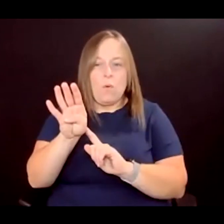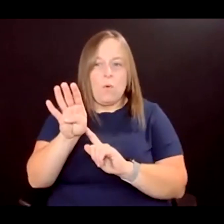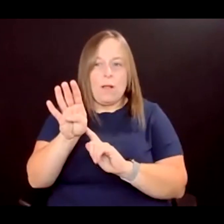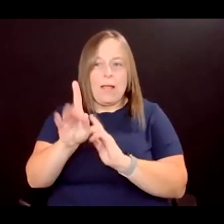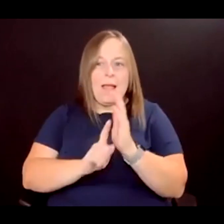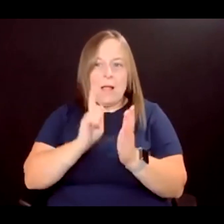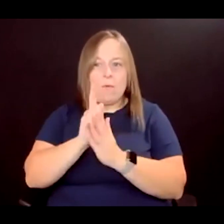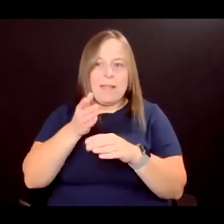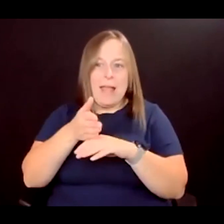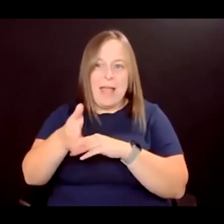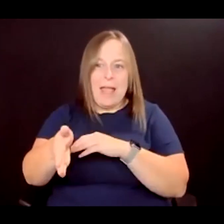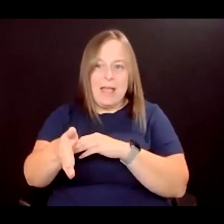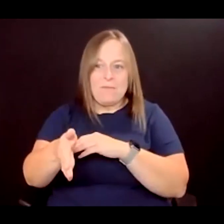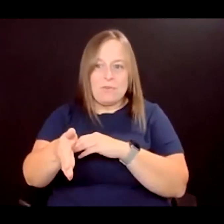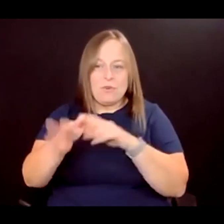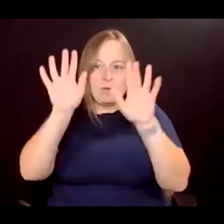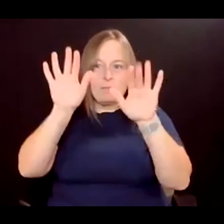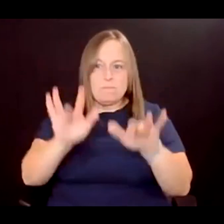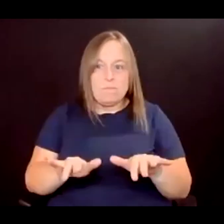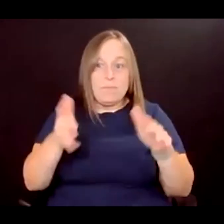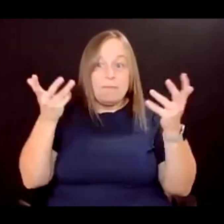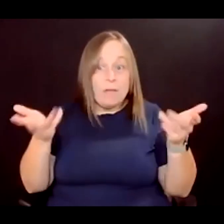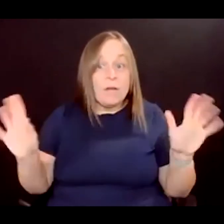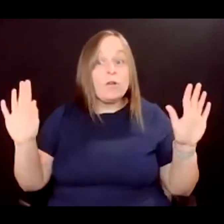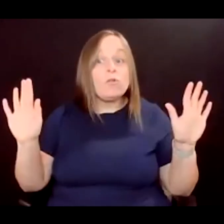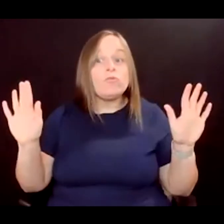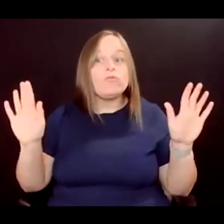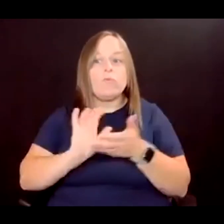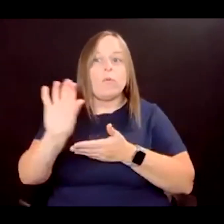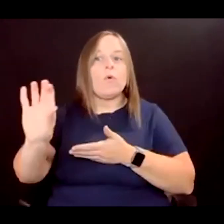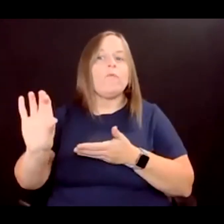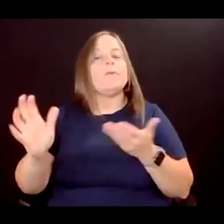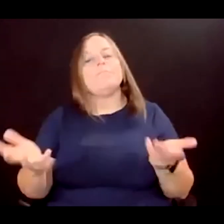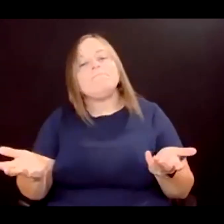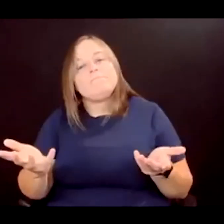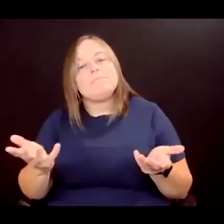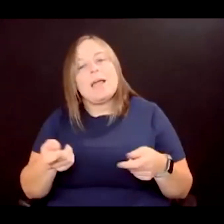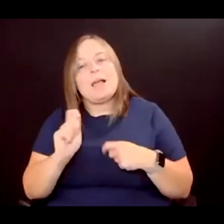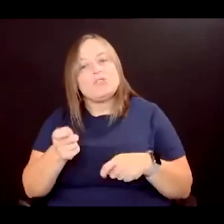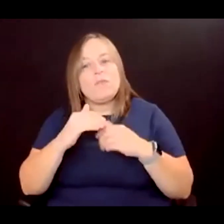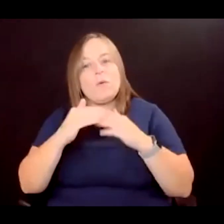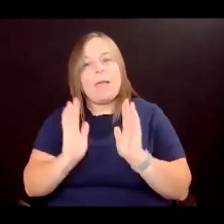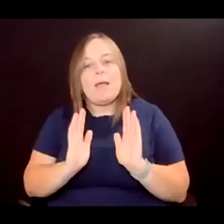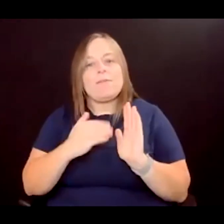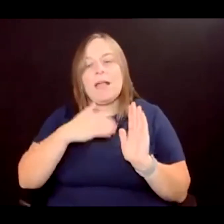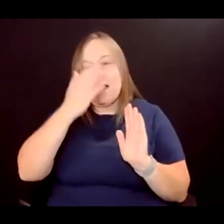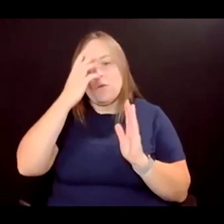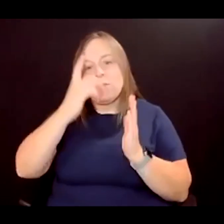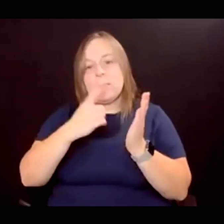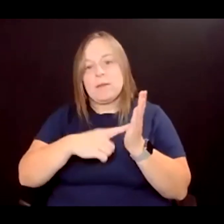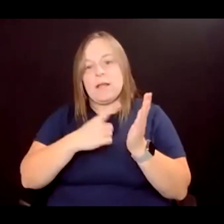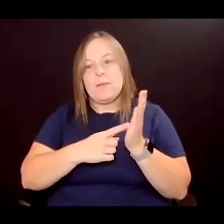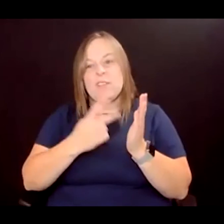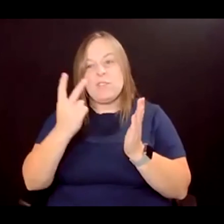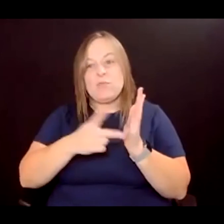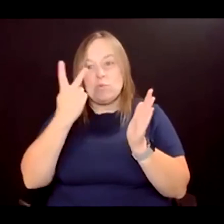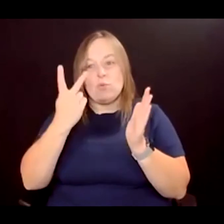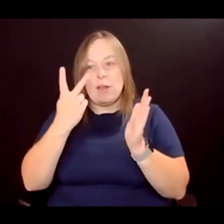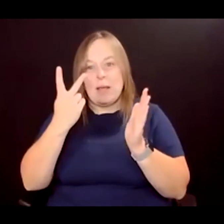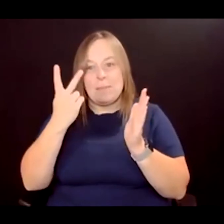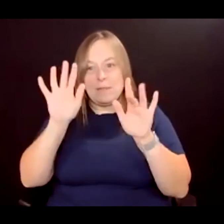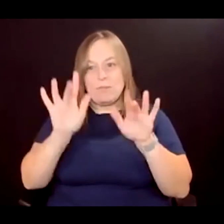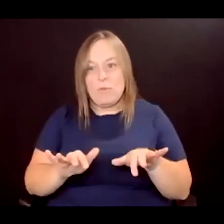especially children with physical challenges. And I'm sorry I used the word handicap. I know that's like a grandmother word, and I apologize for that.